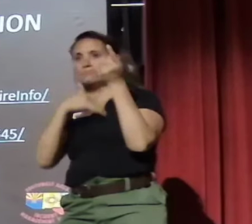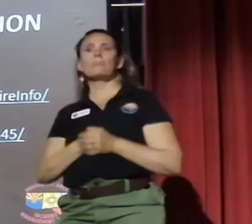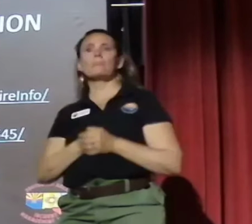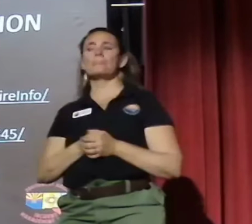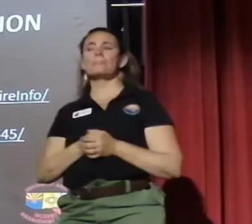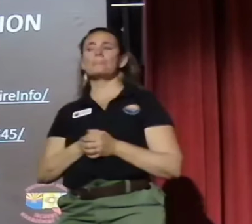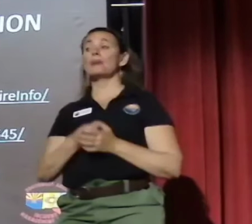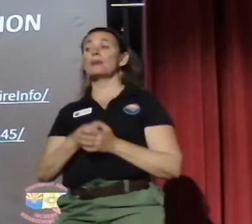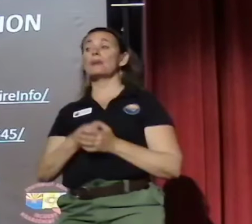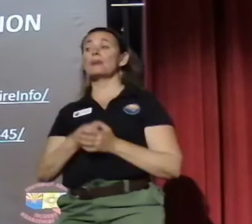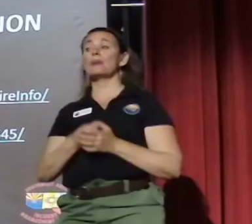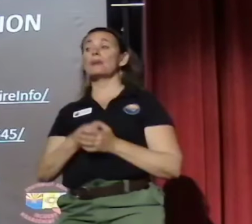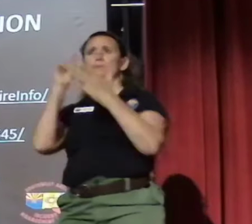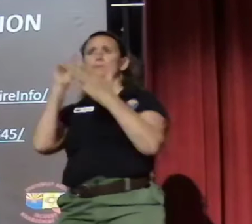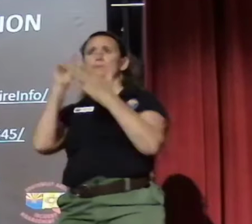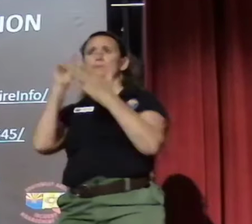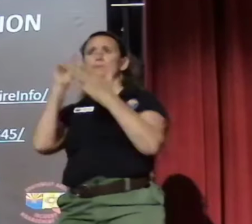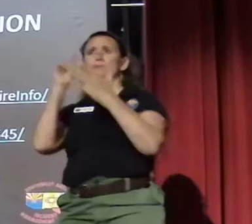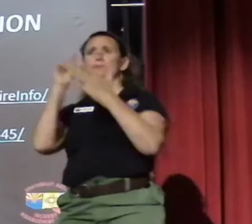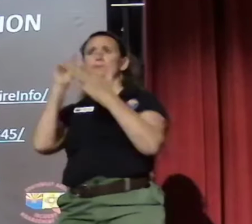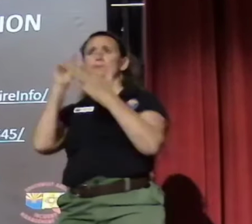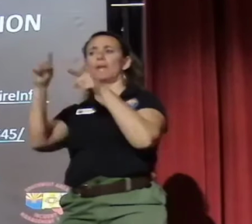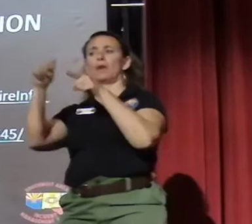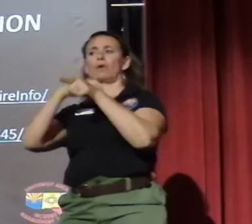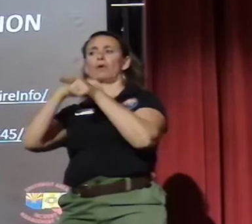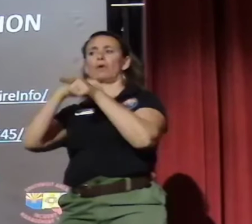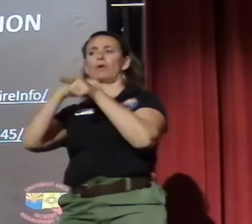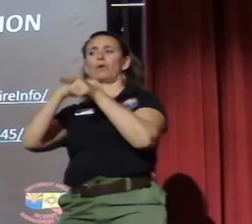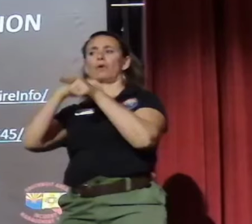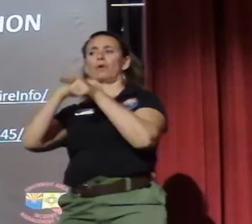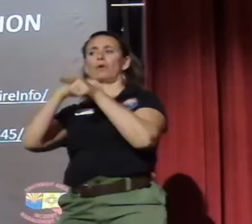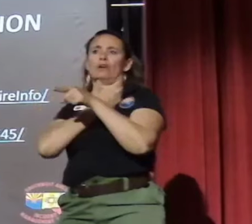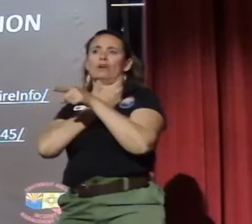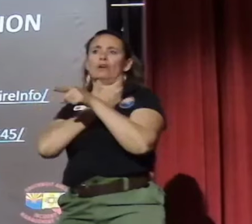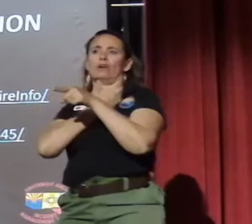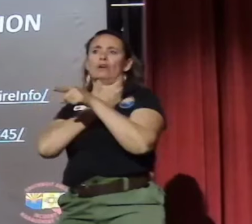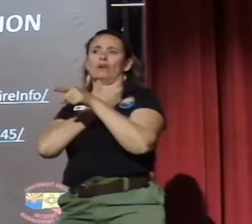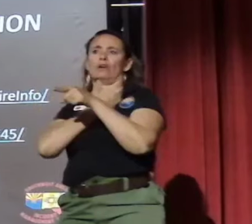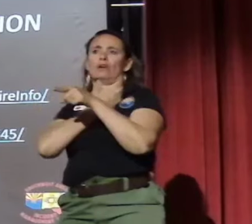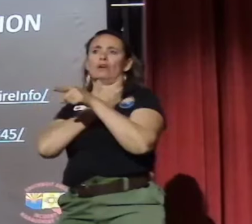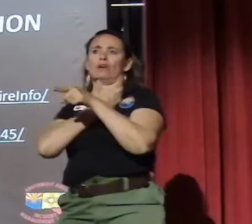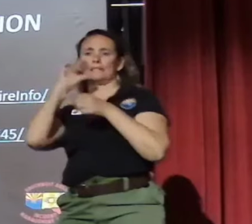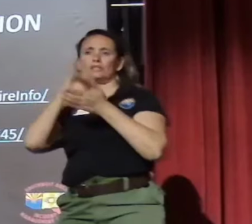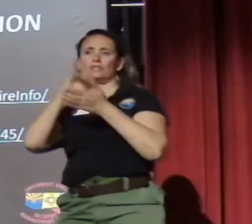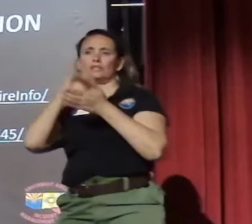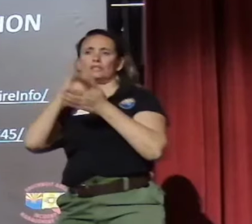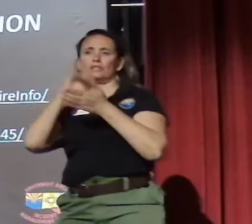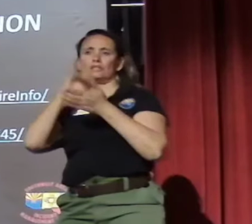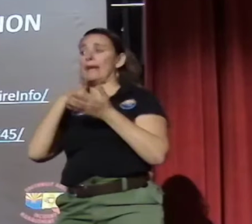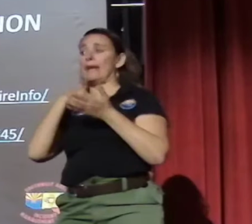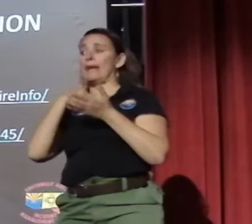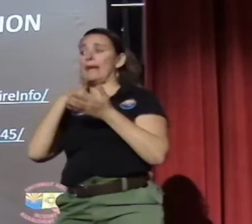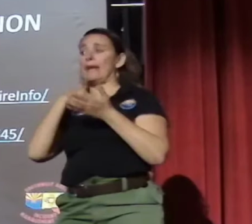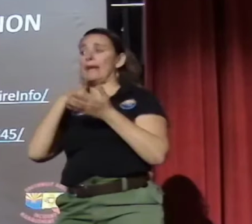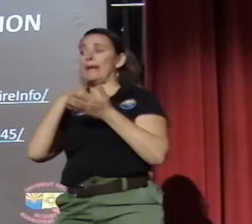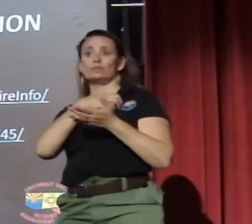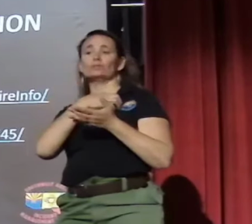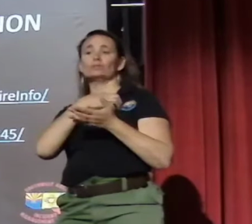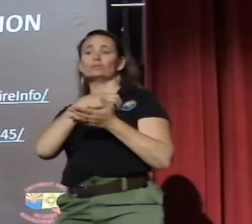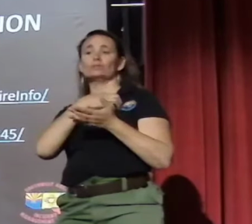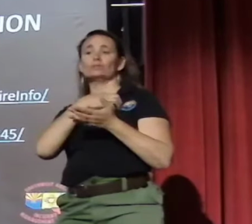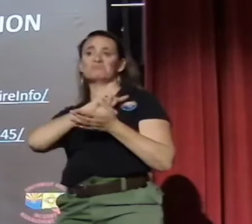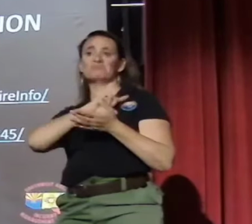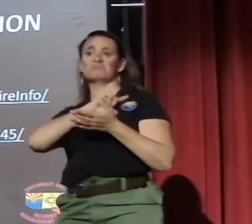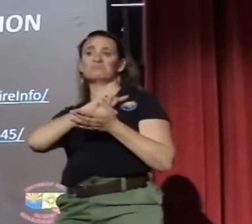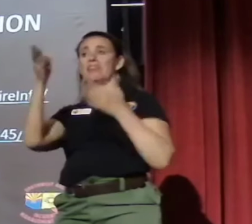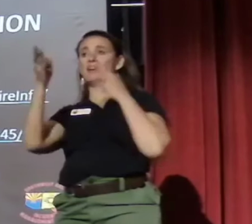if somebody sees something, they're more than welcome to call our dispatch center. But we have officers up in the area. That's what they're specifically